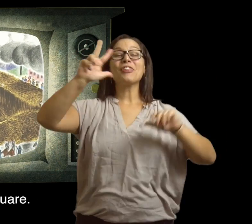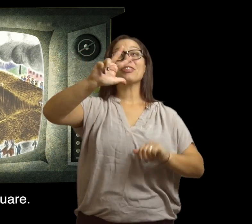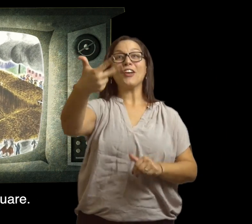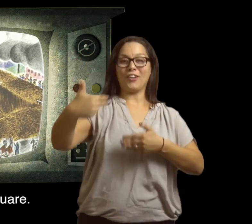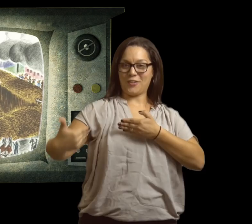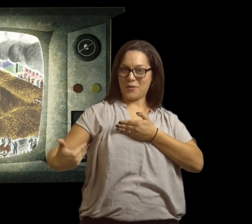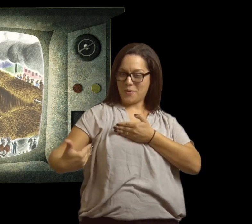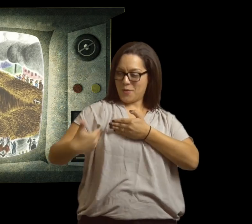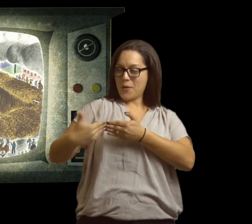square.